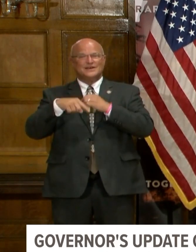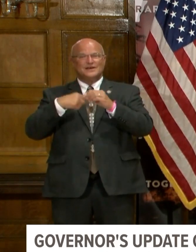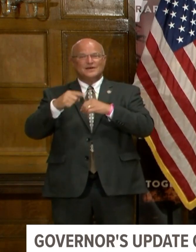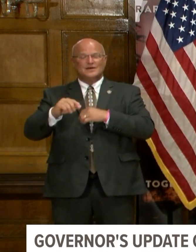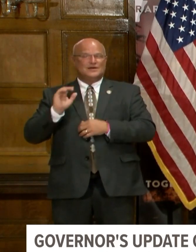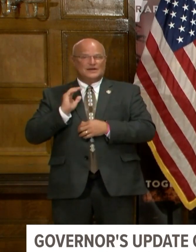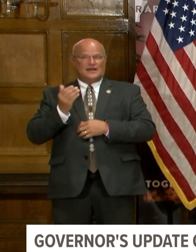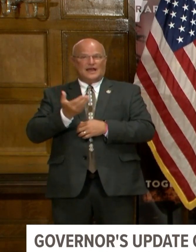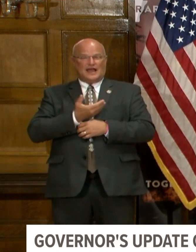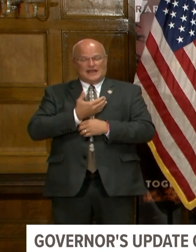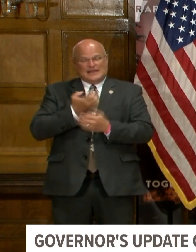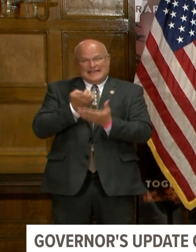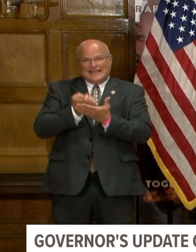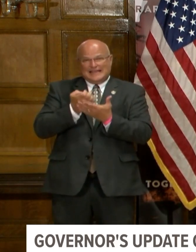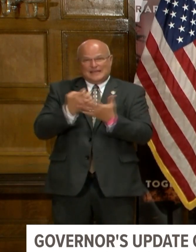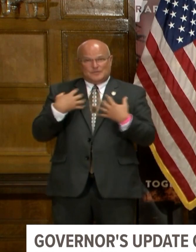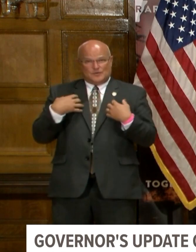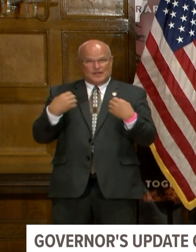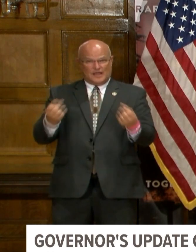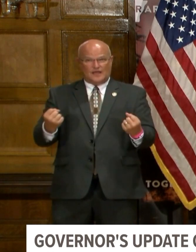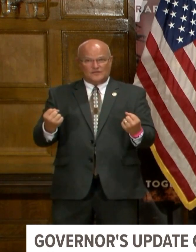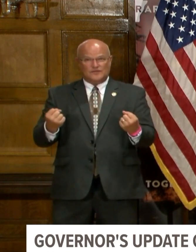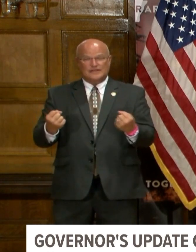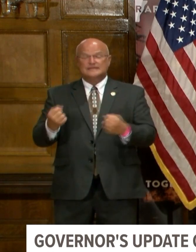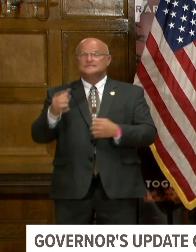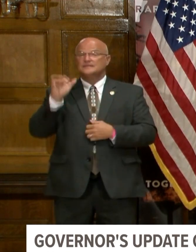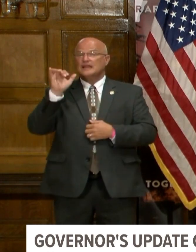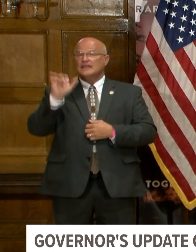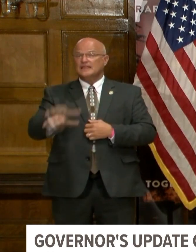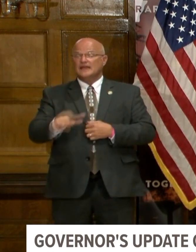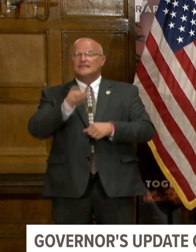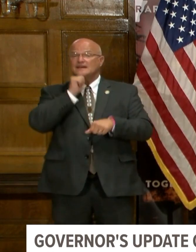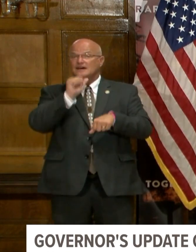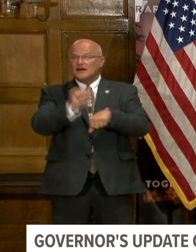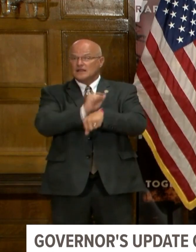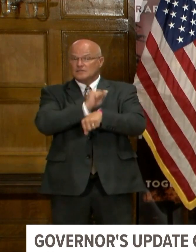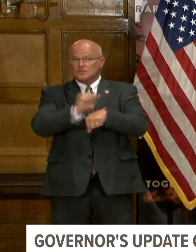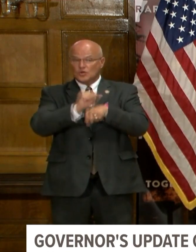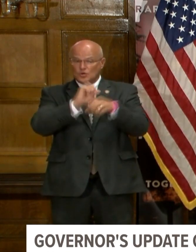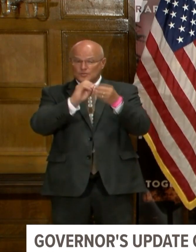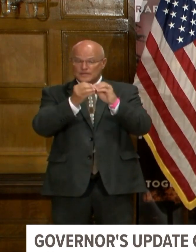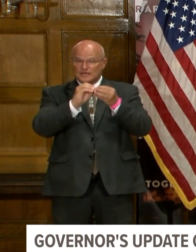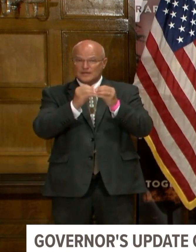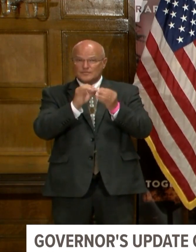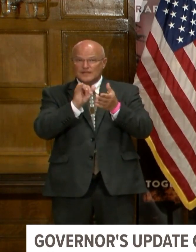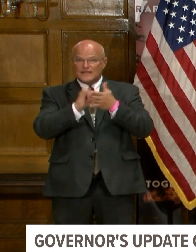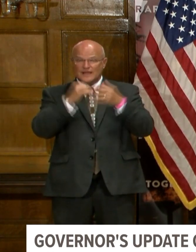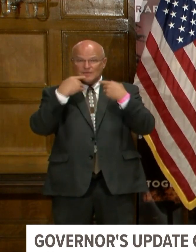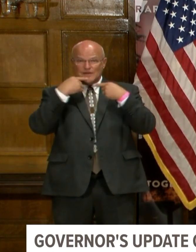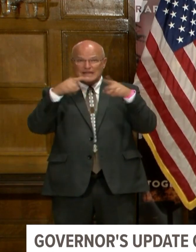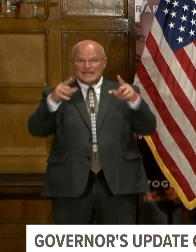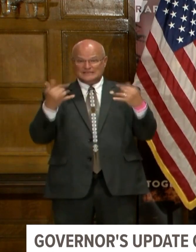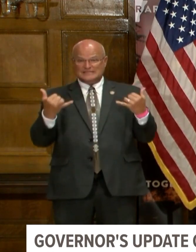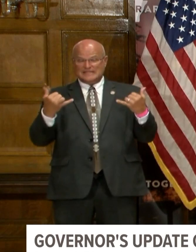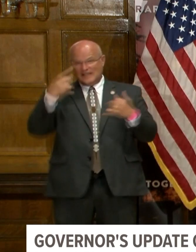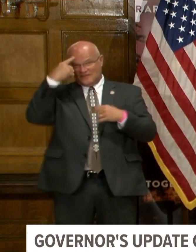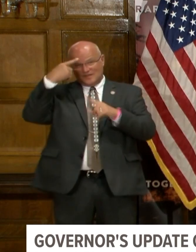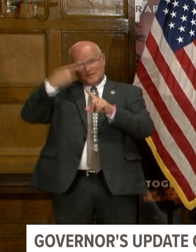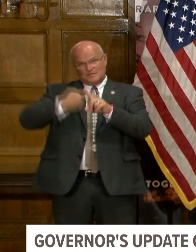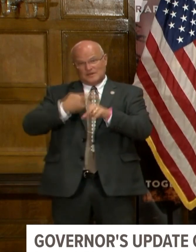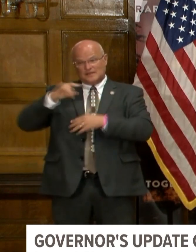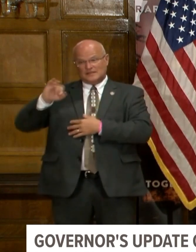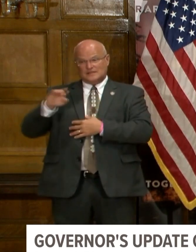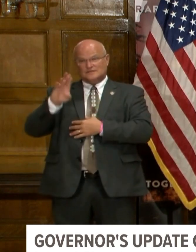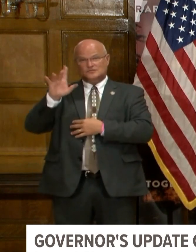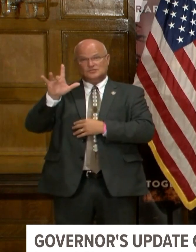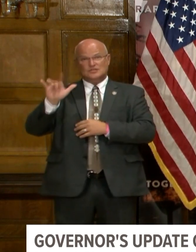our economic recovery, and that is the unemployment numbers that were announced today for the month of